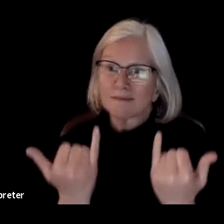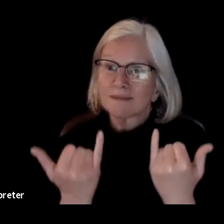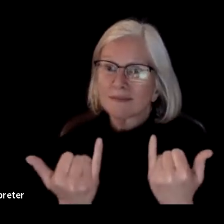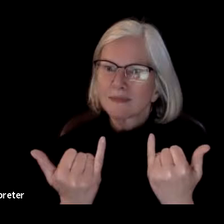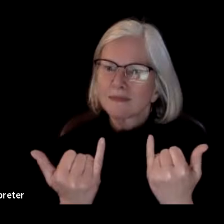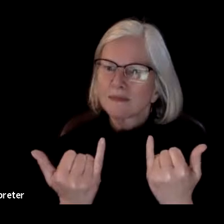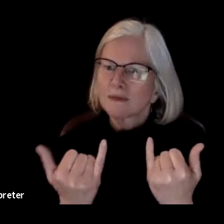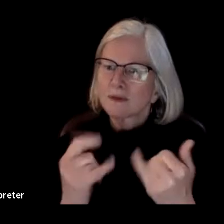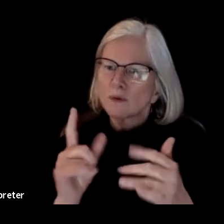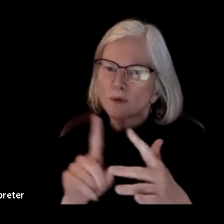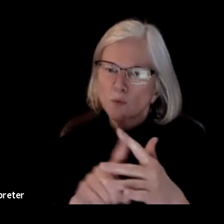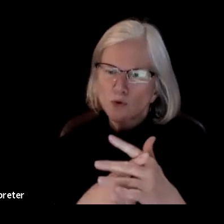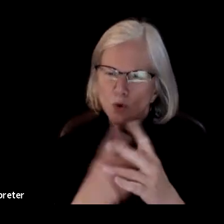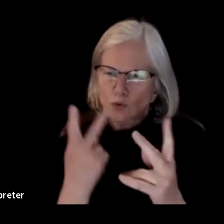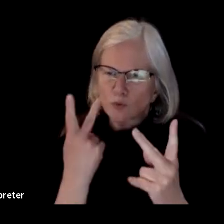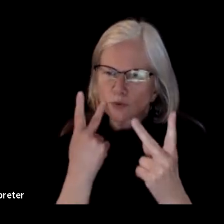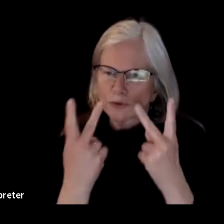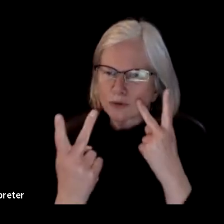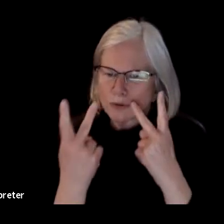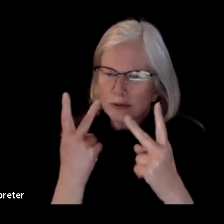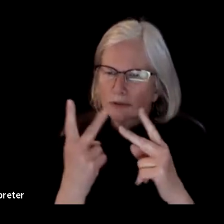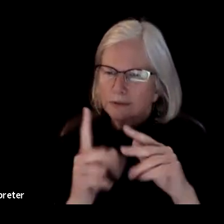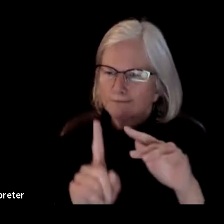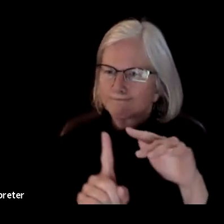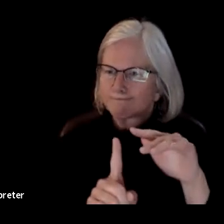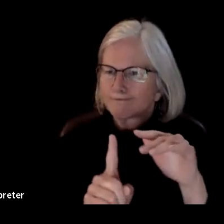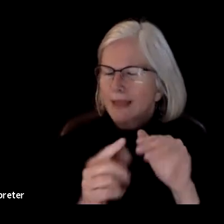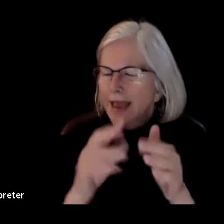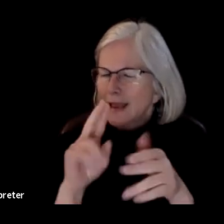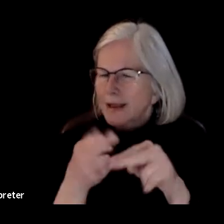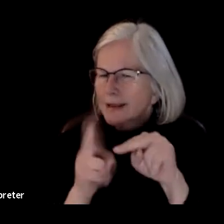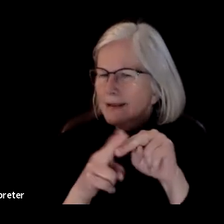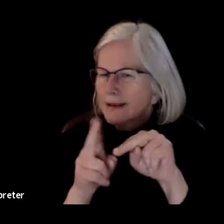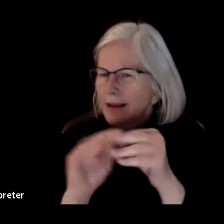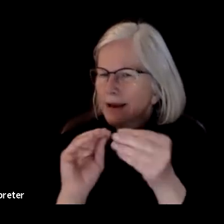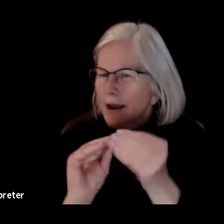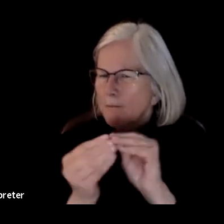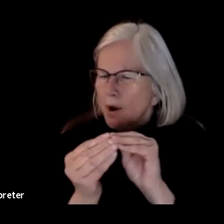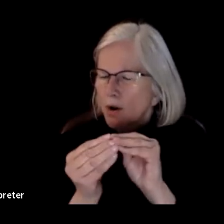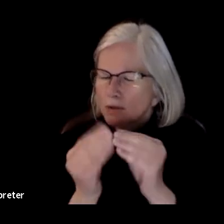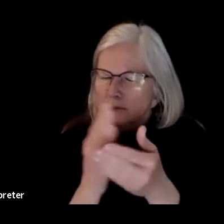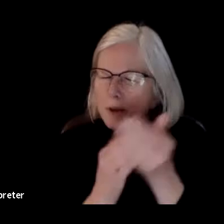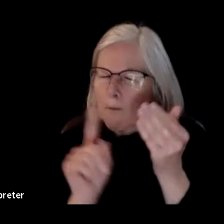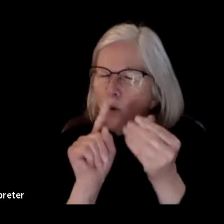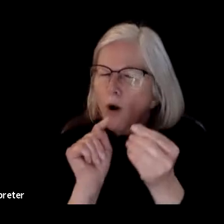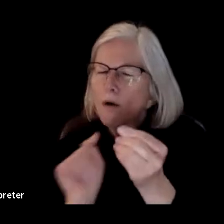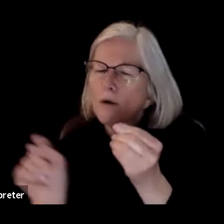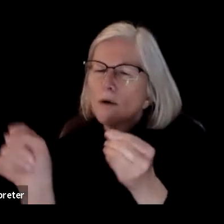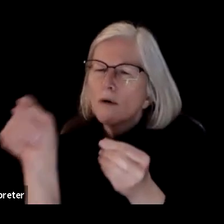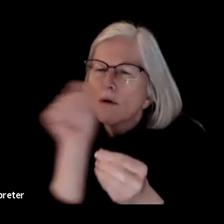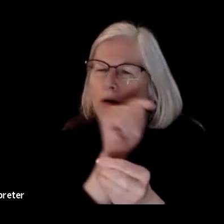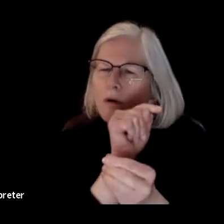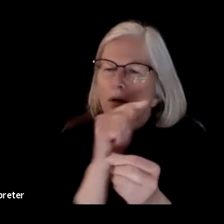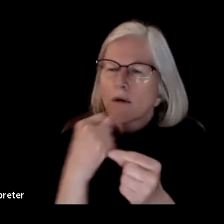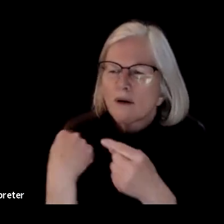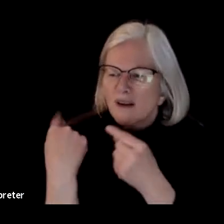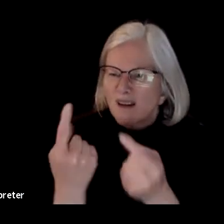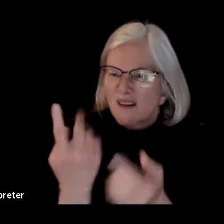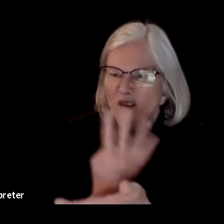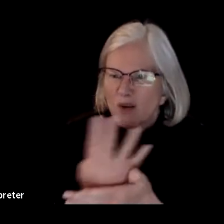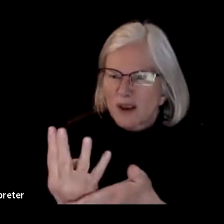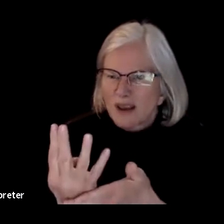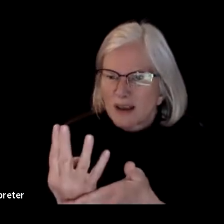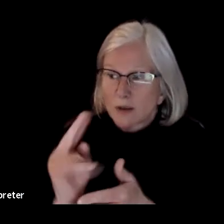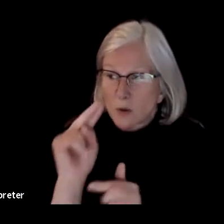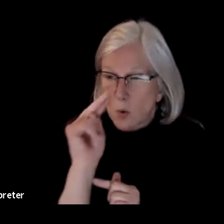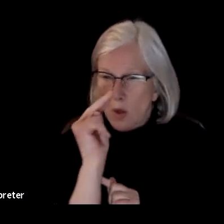pick up again in some portions of our state. Over the past month, Northwest Minnesota and